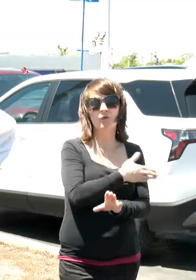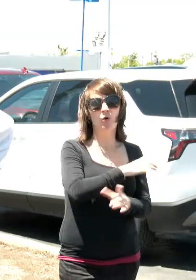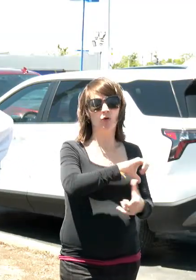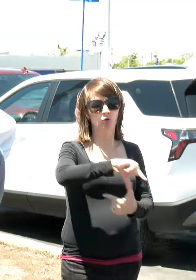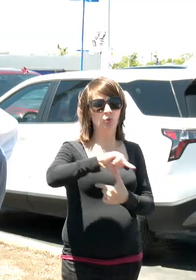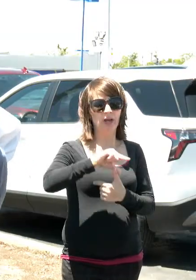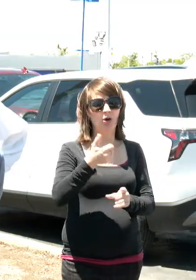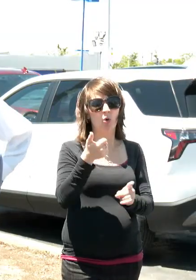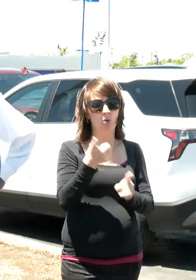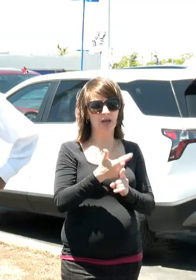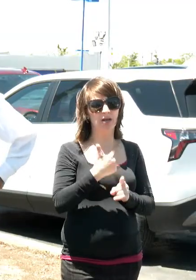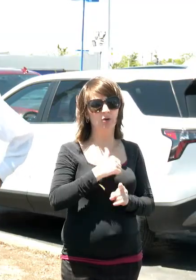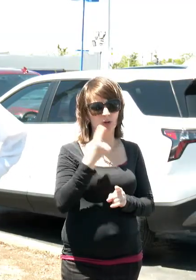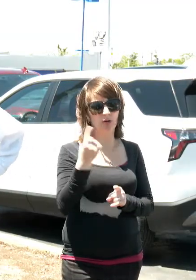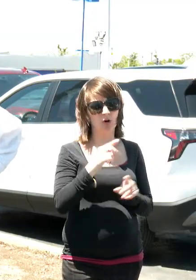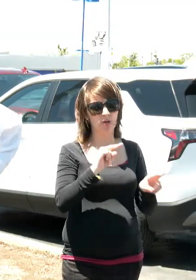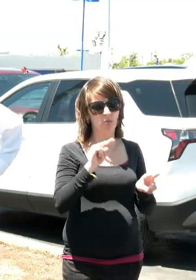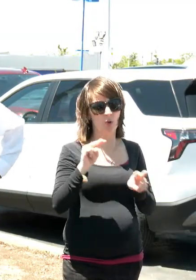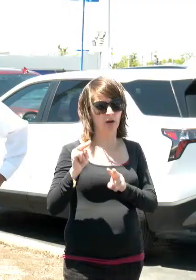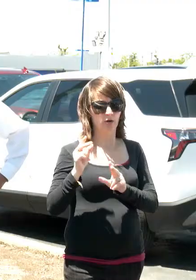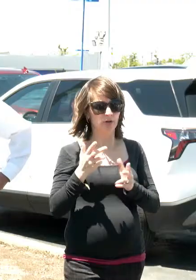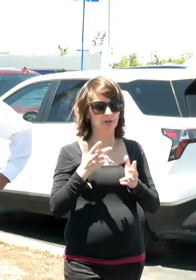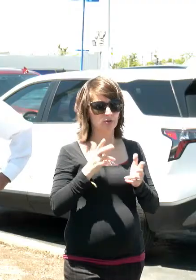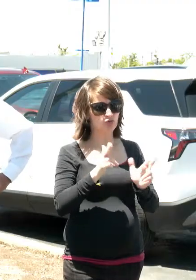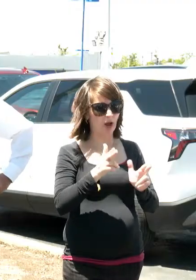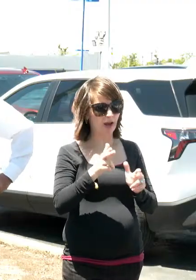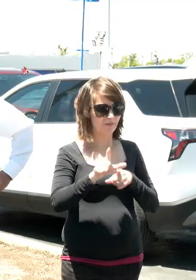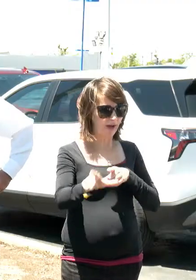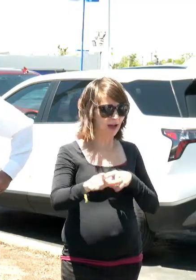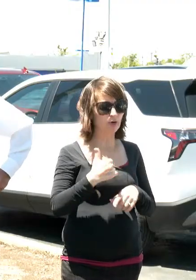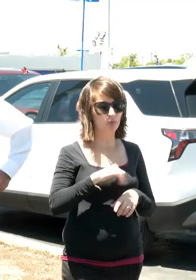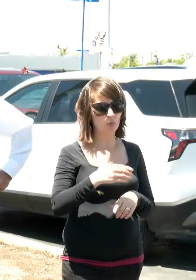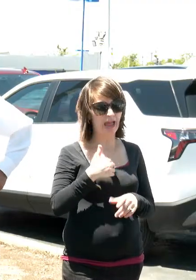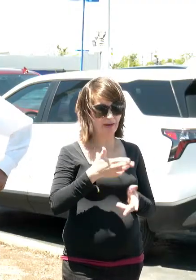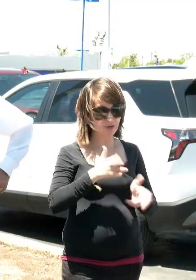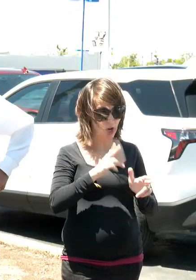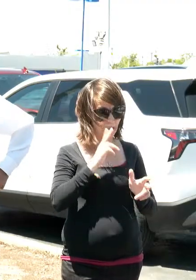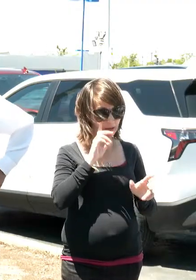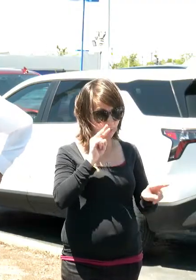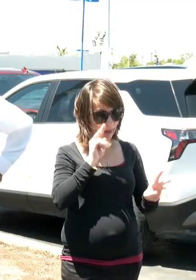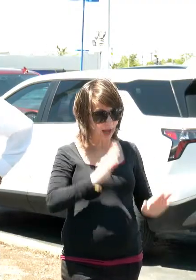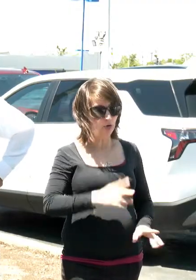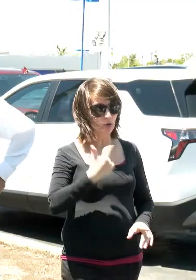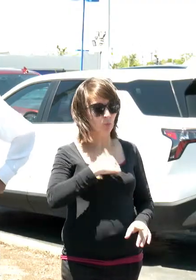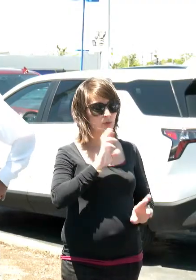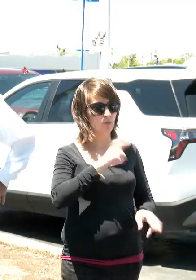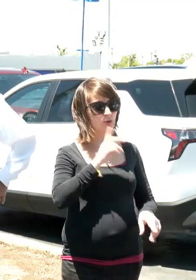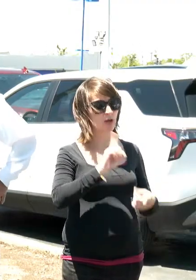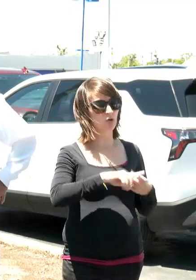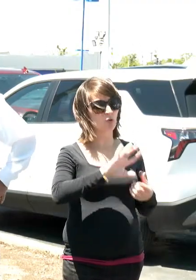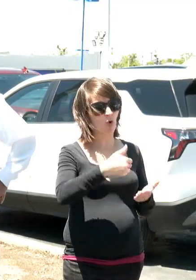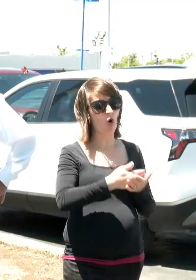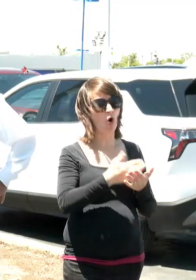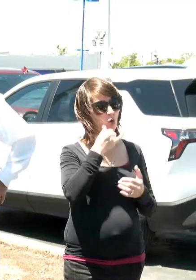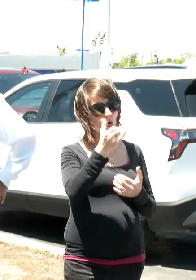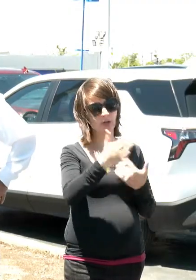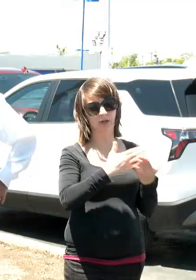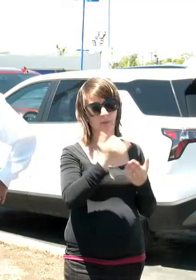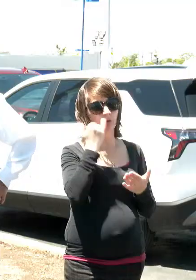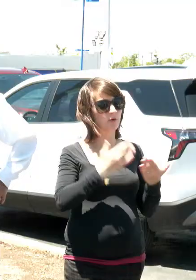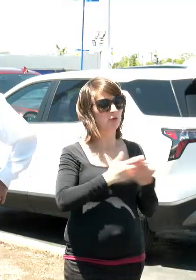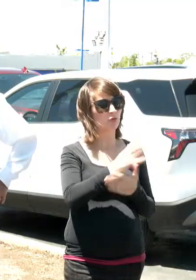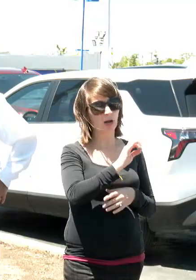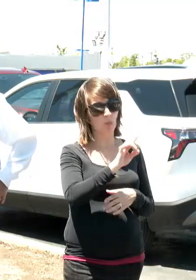tornado hit, we're always monitoring shots fired. We have ShotSpotter. We respond to all calls, whether it's calls for service through 911 or